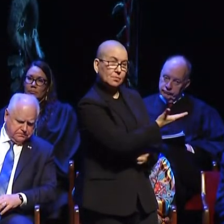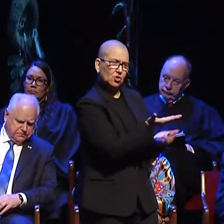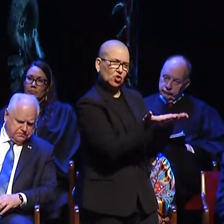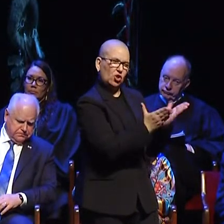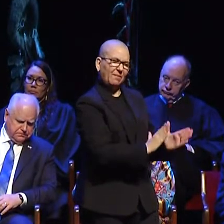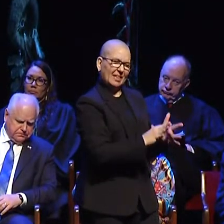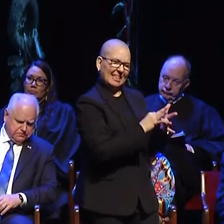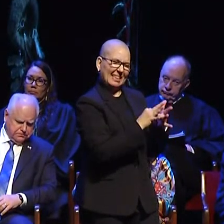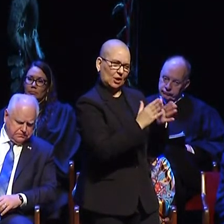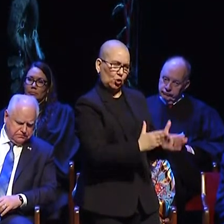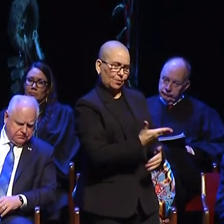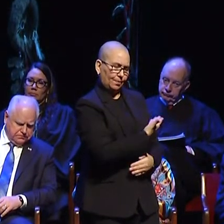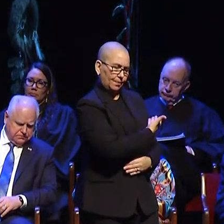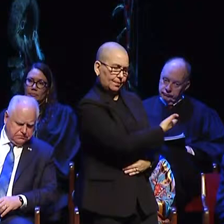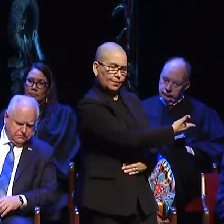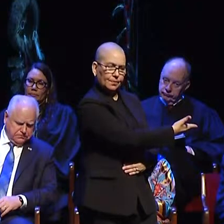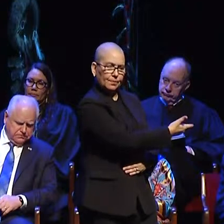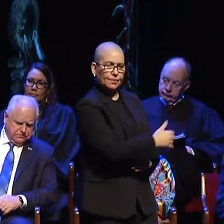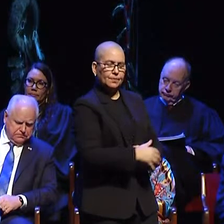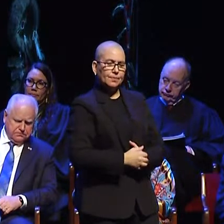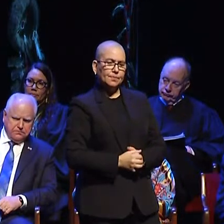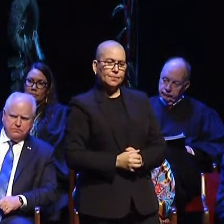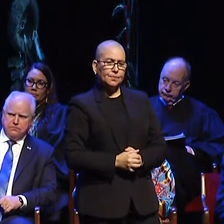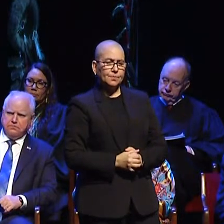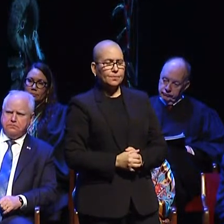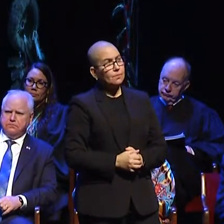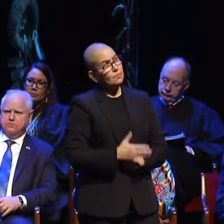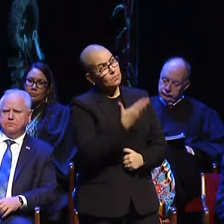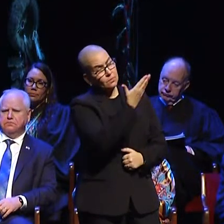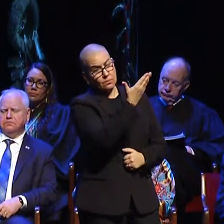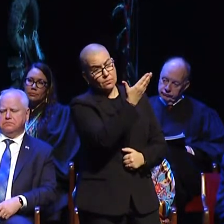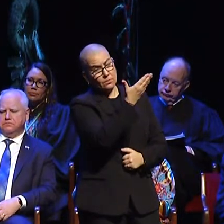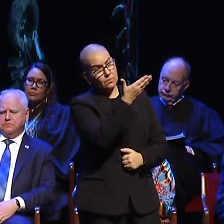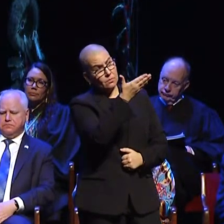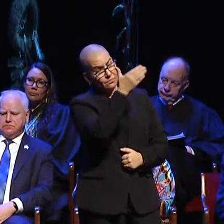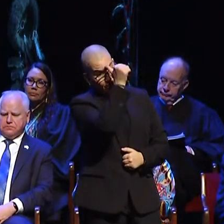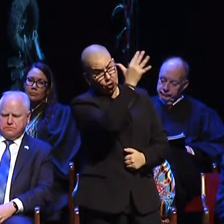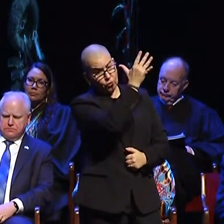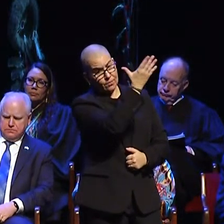To you, Father, Mother, Creator,